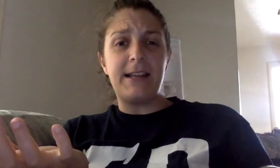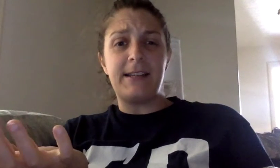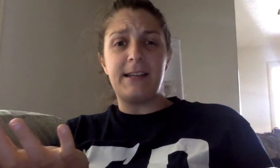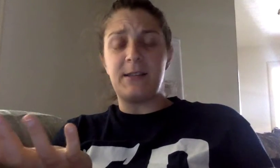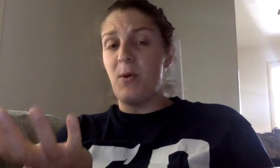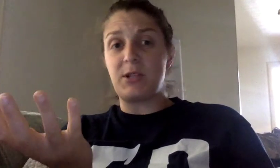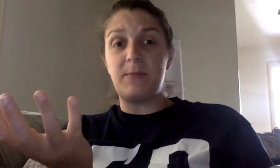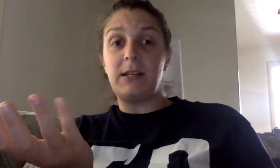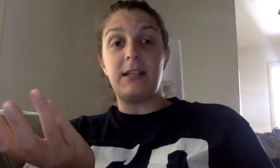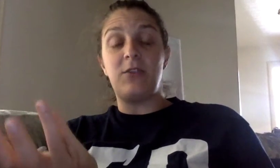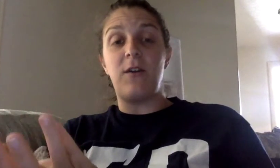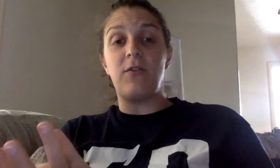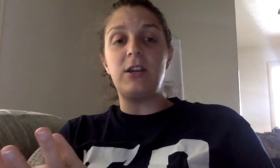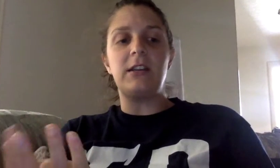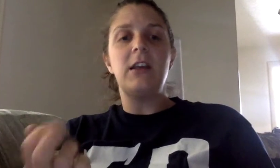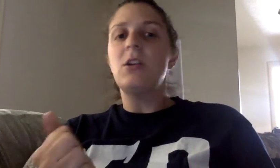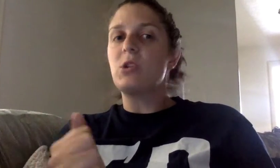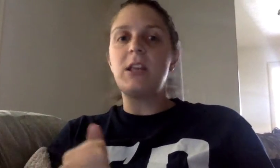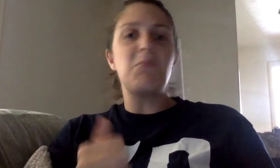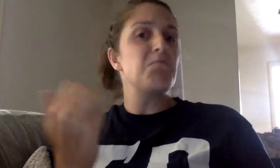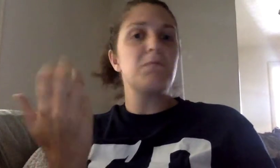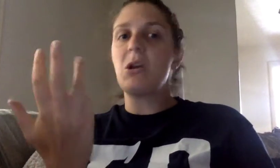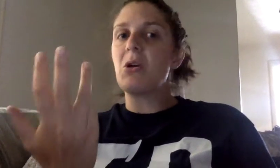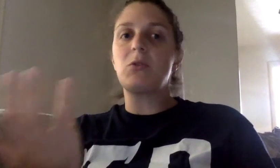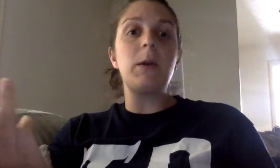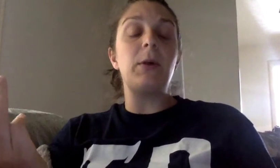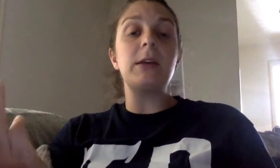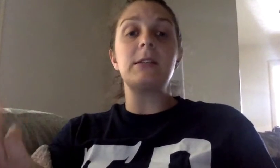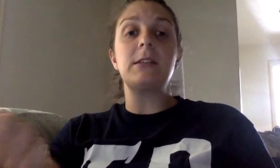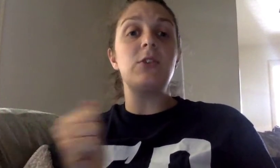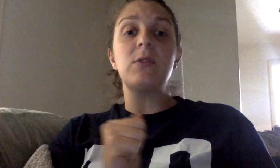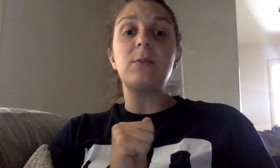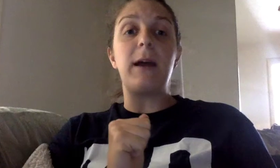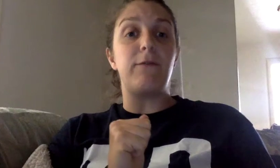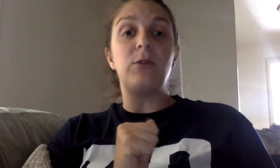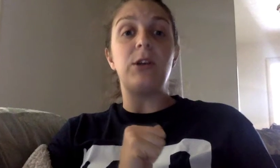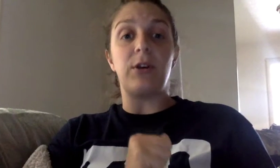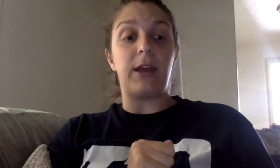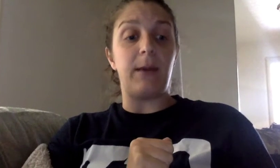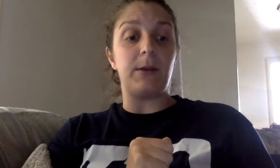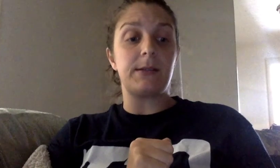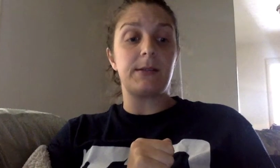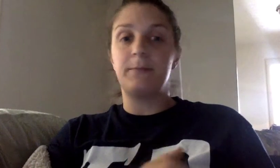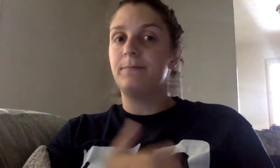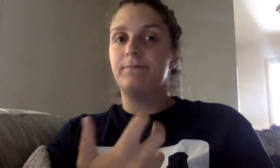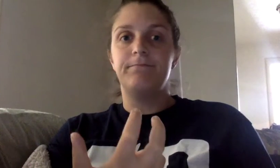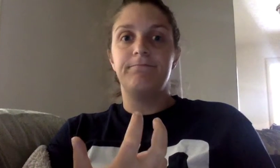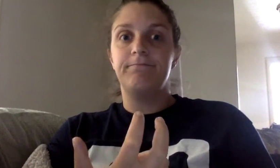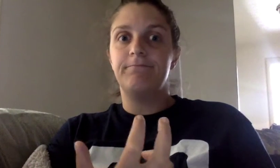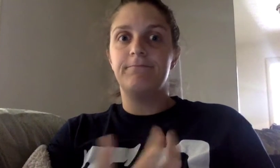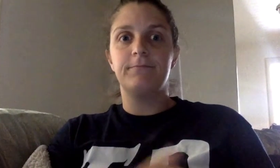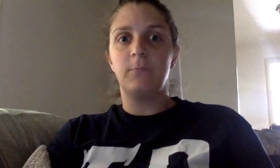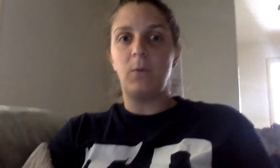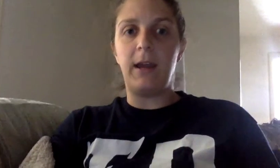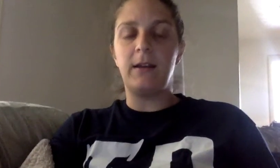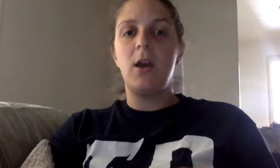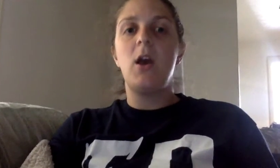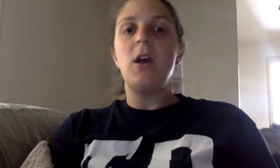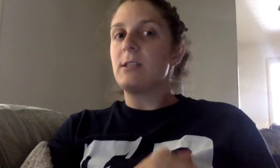say it's the most amazing thing you've ever eaten. Just say there are three places that you can buy food here on campus. Right? Stick